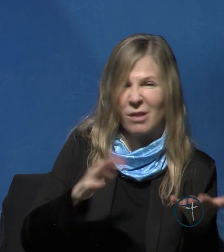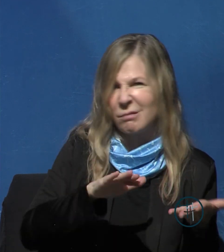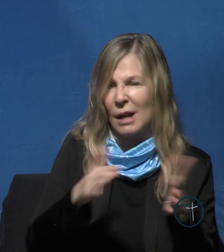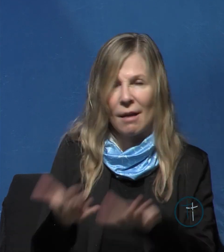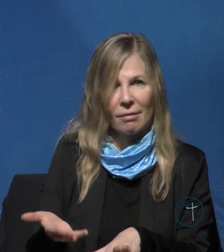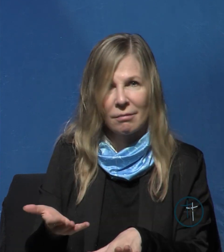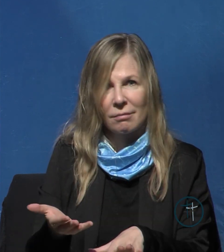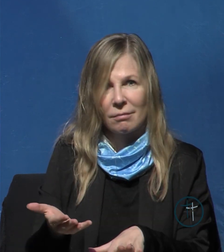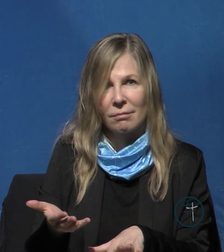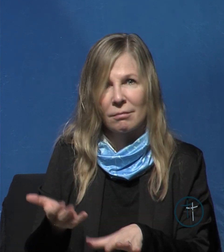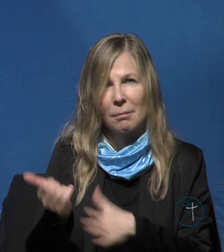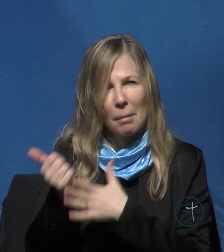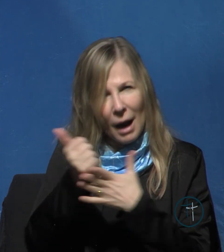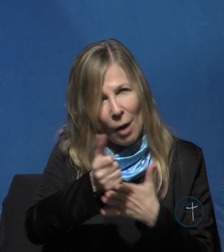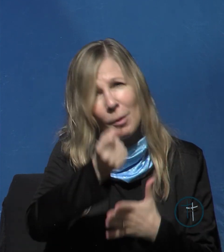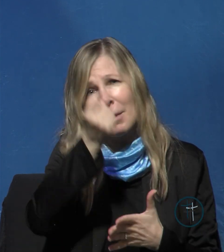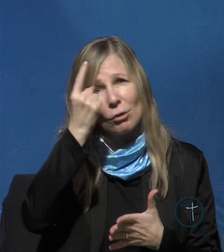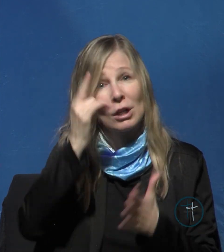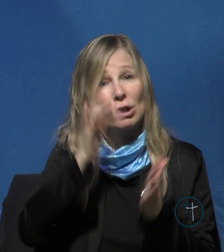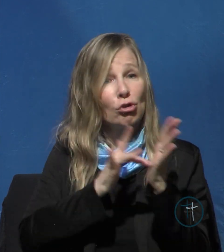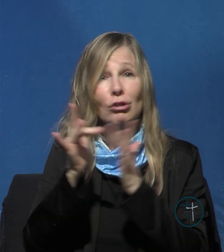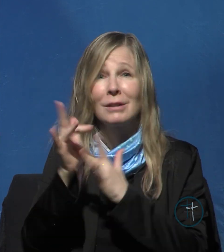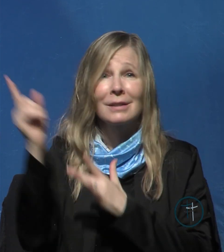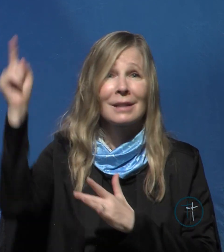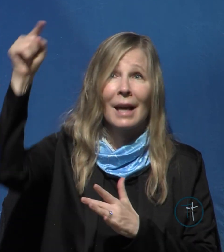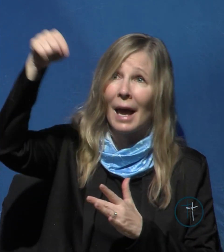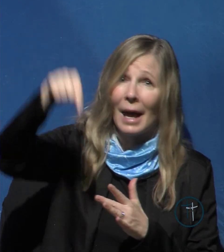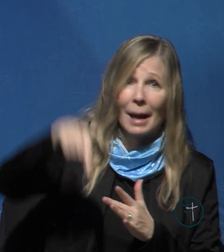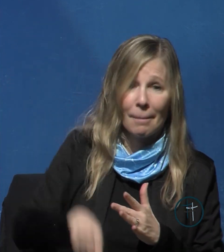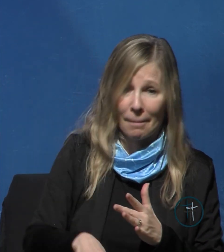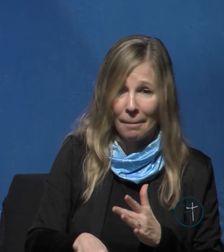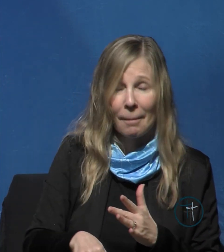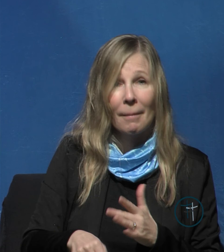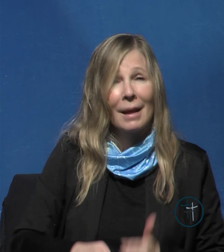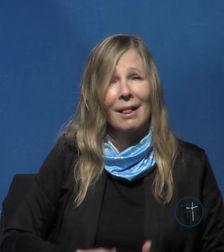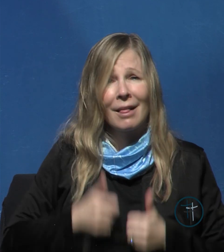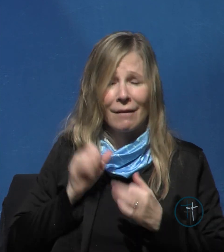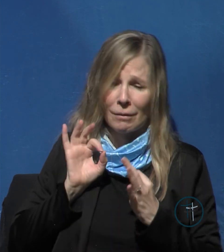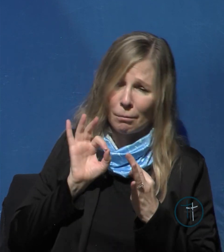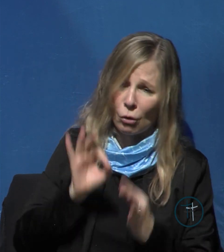Jesus came and lived a perfect life and died for sinners.